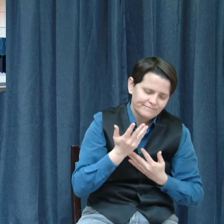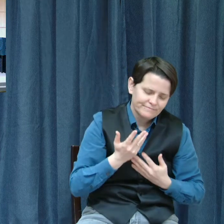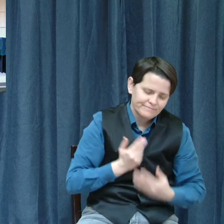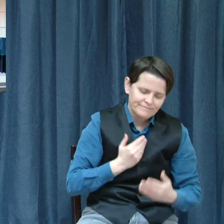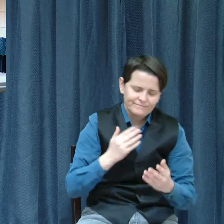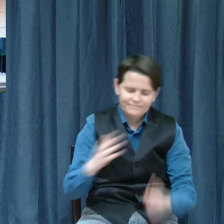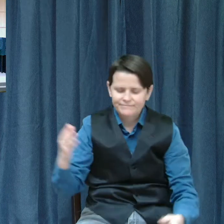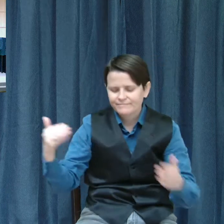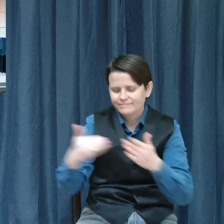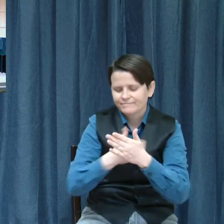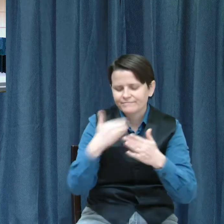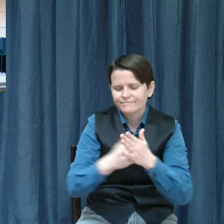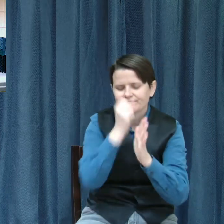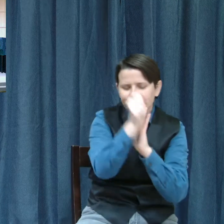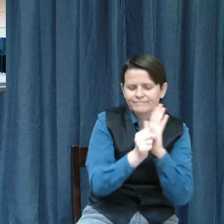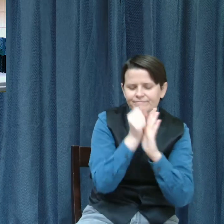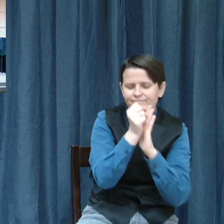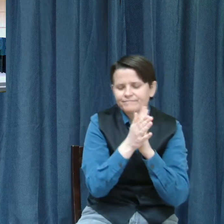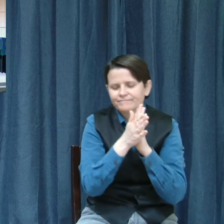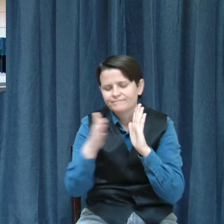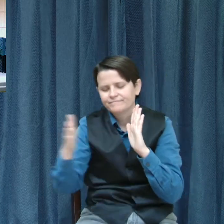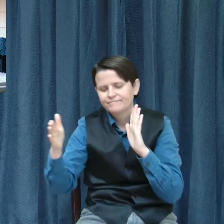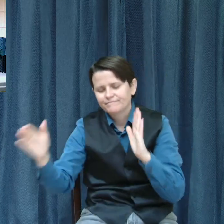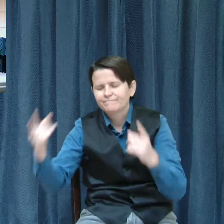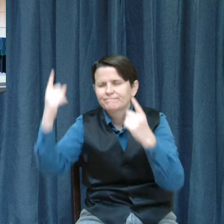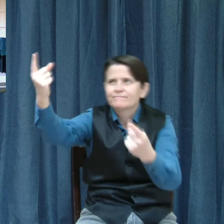It's a new season coming.